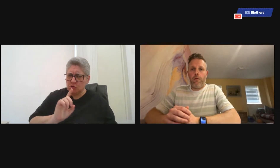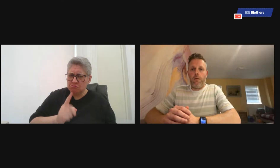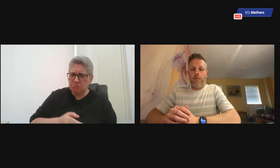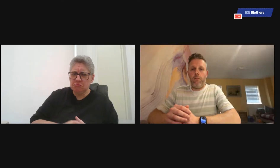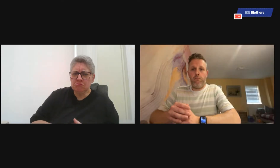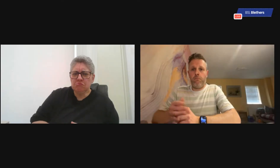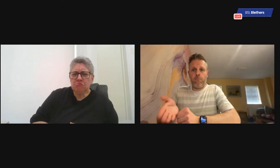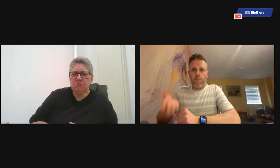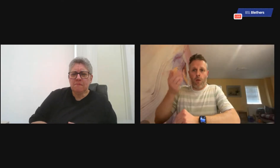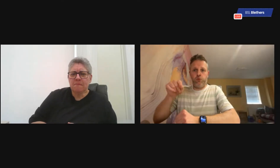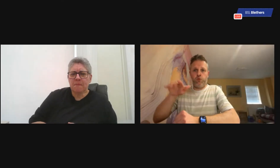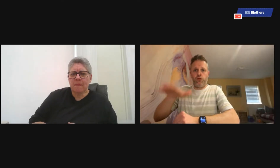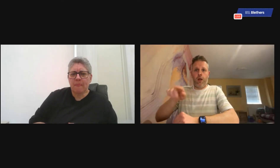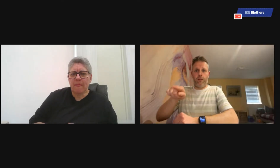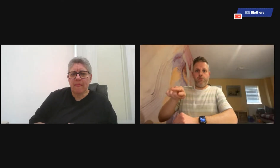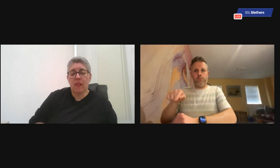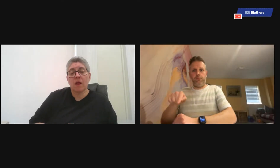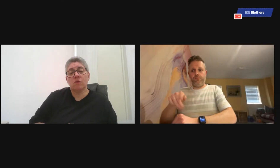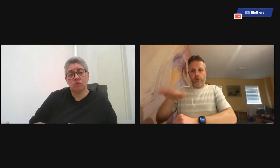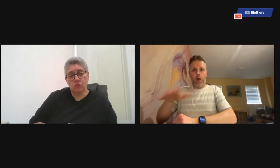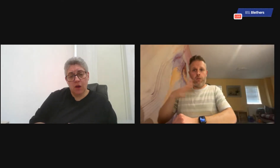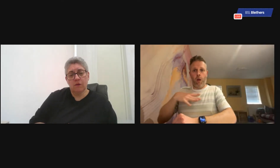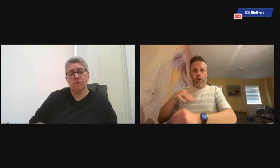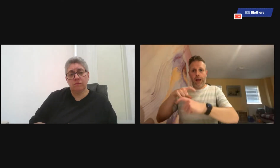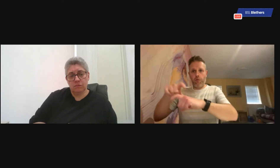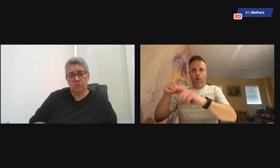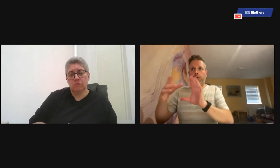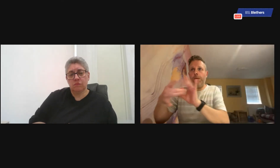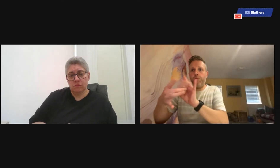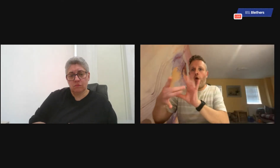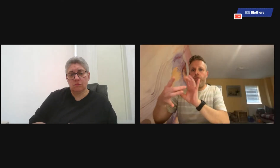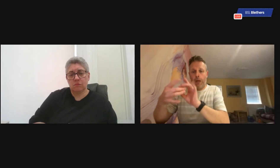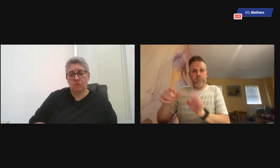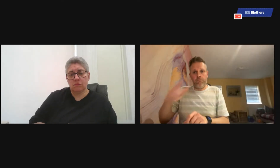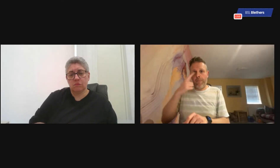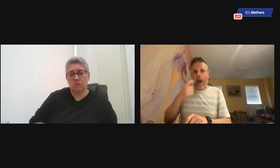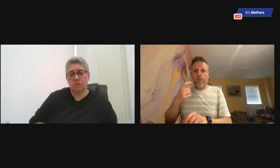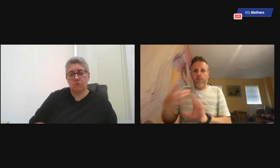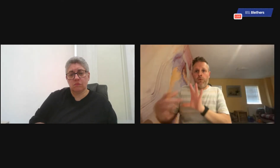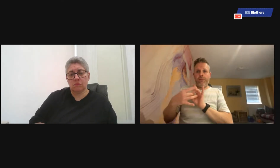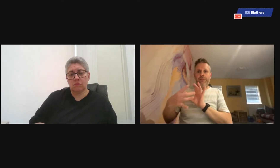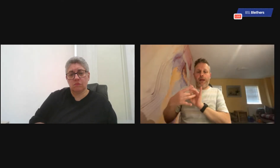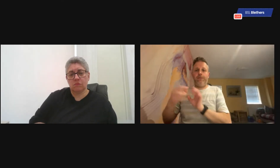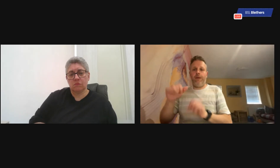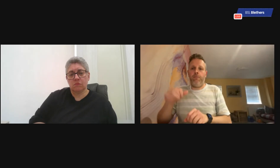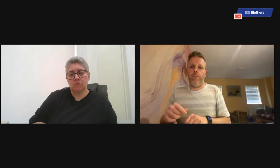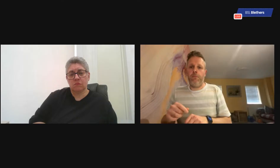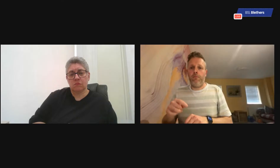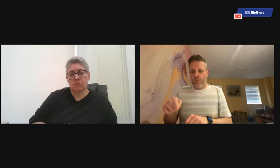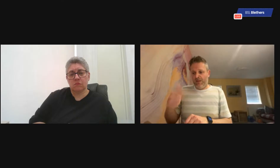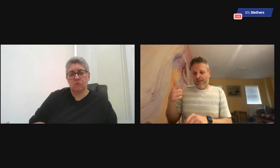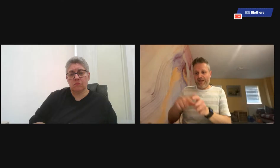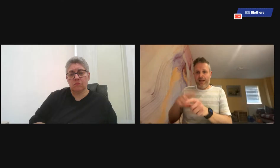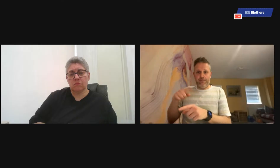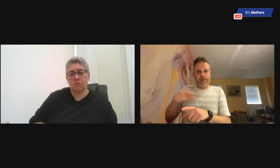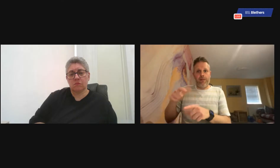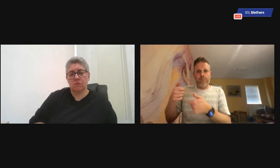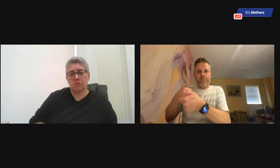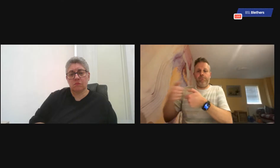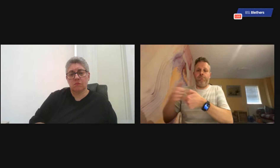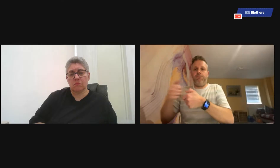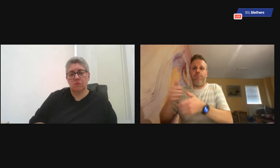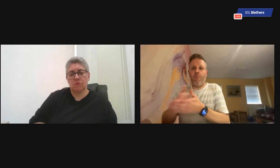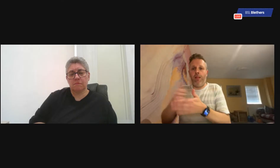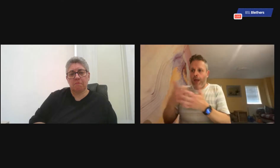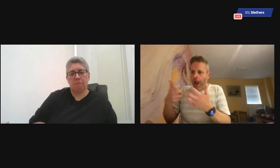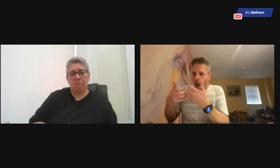Wow. And is it that you can't keep in touch? Is that the end of your relationship there, or what happens next?